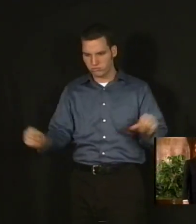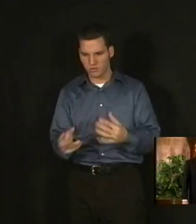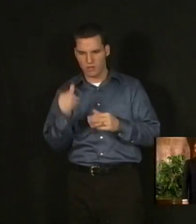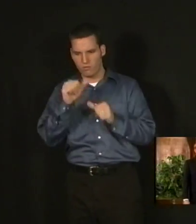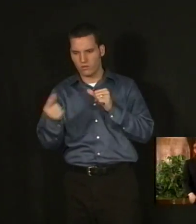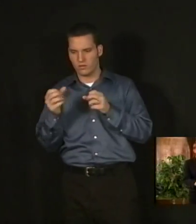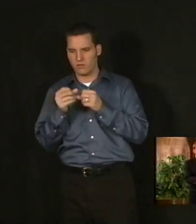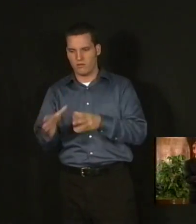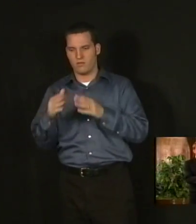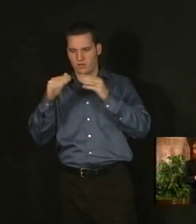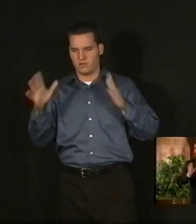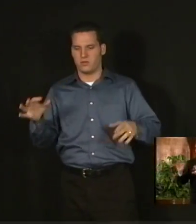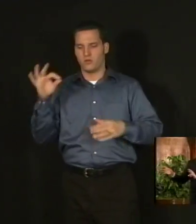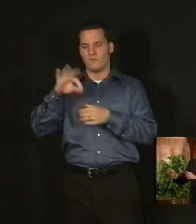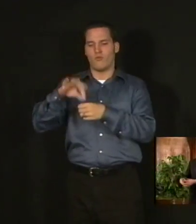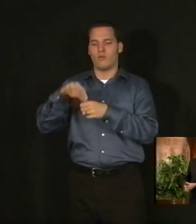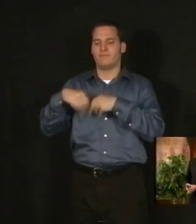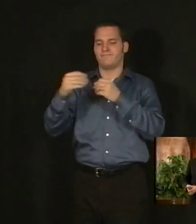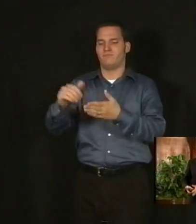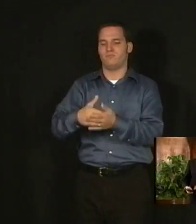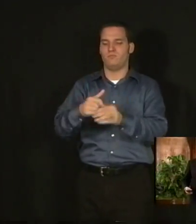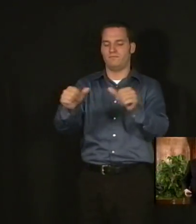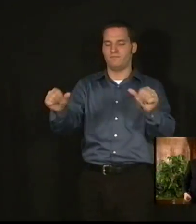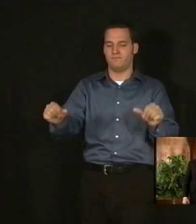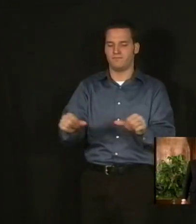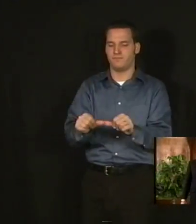lost their house here. Let's vote to give this neighborhood,